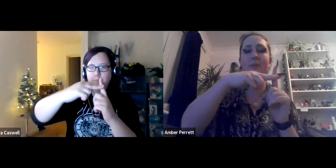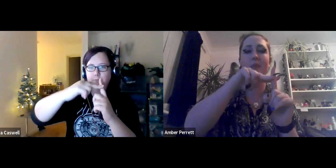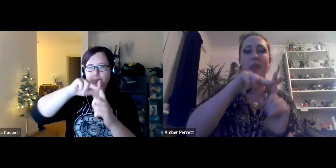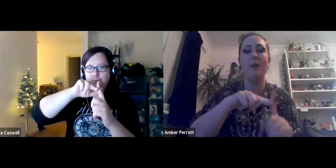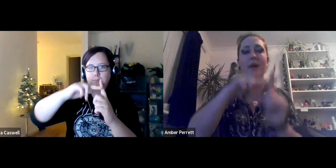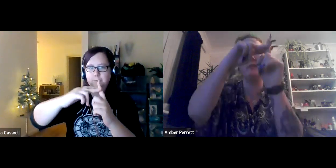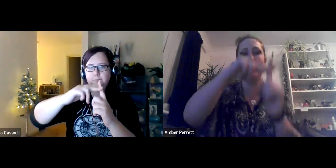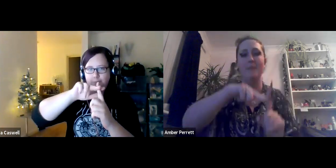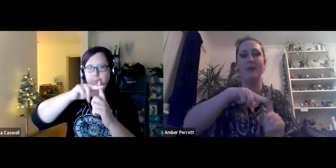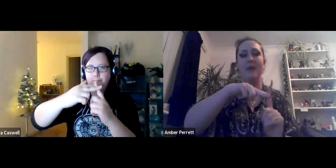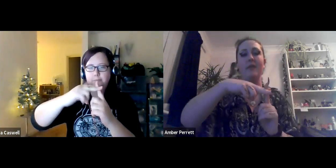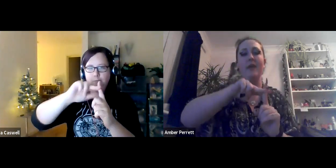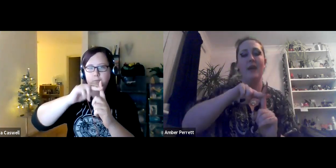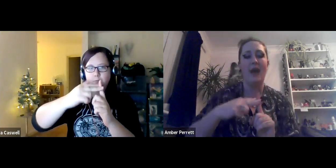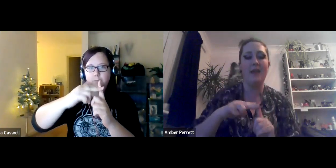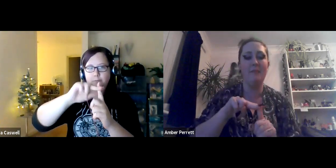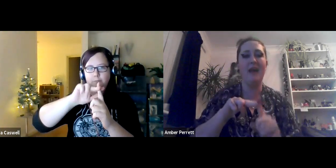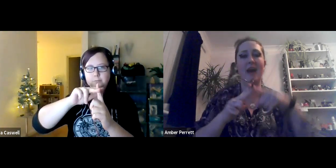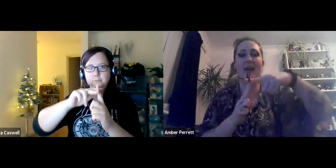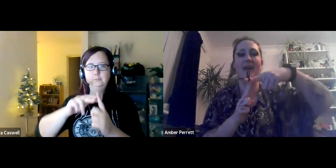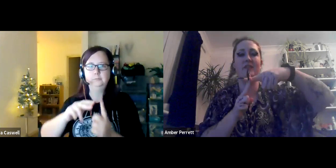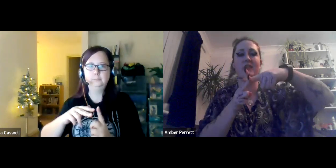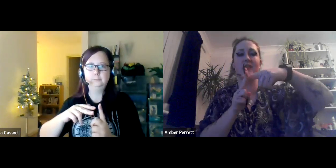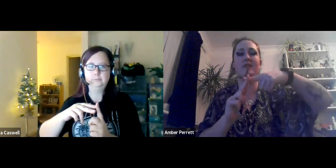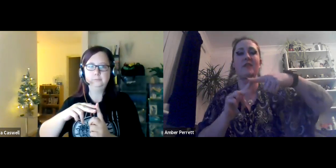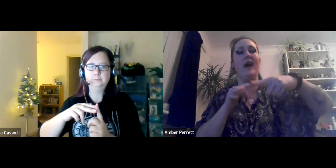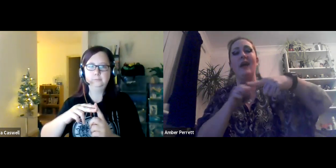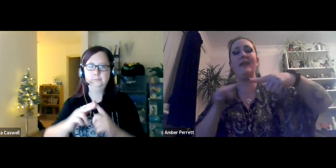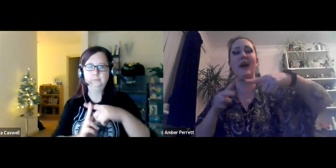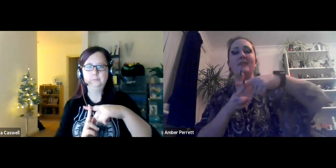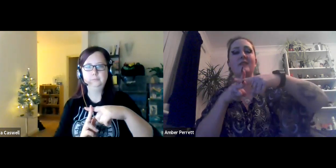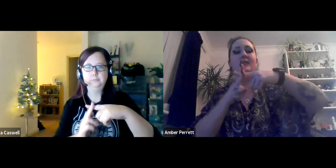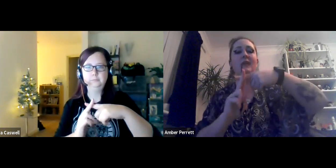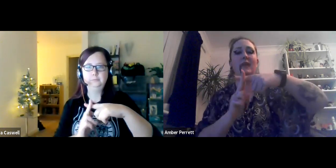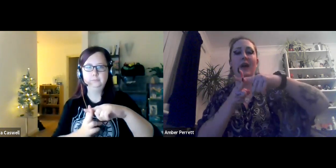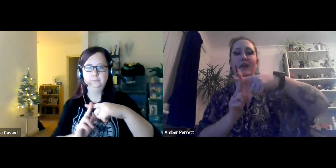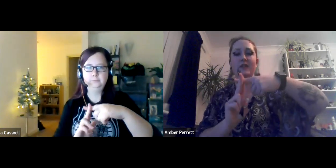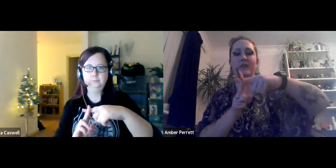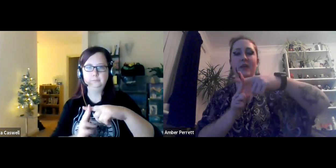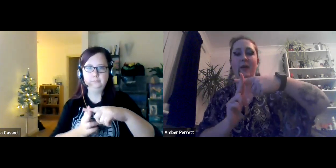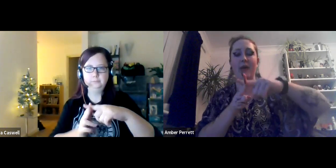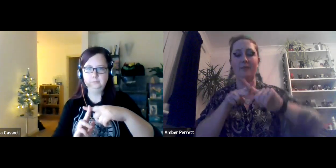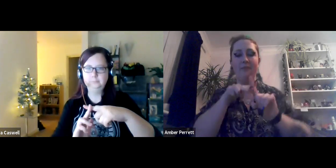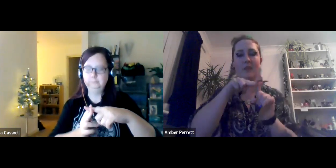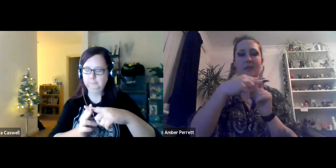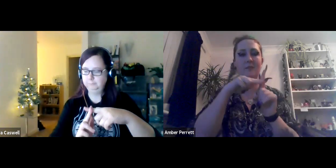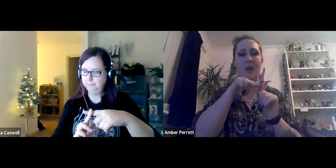like pipes go up and down. And then mechanic is just on its side, like the axle. and then you just do it that way. So that's plumber